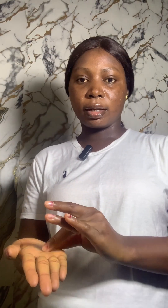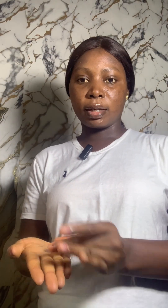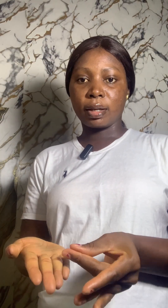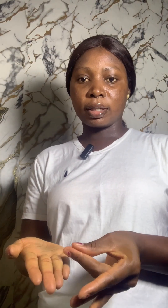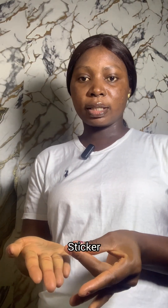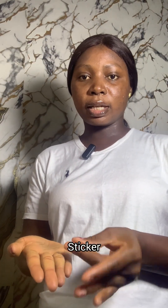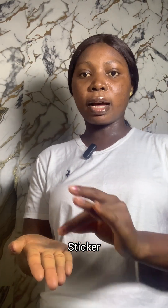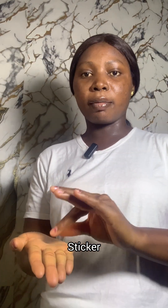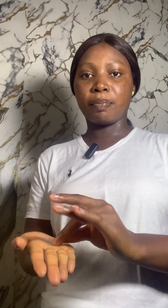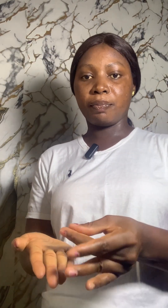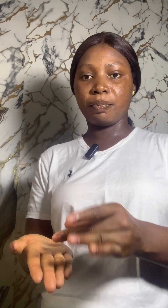sticker,